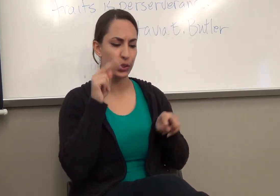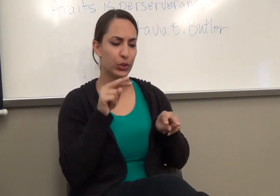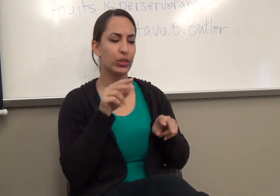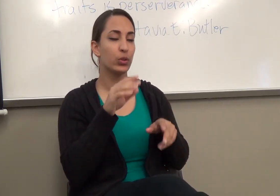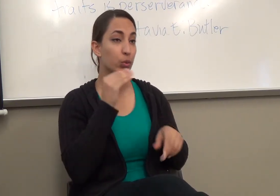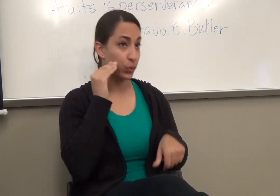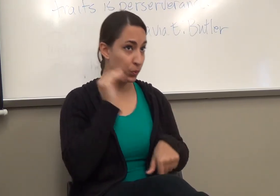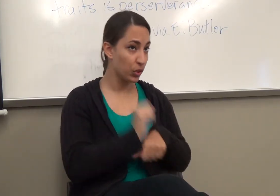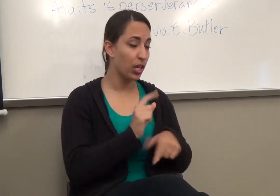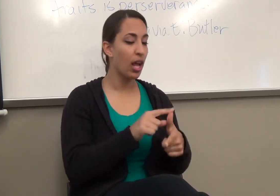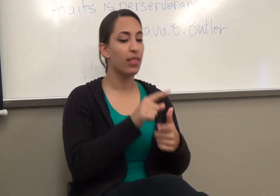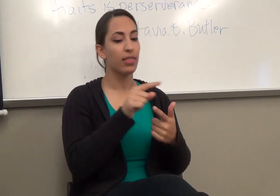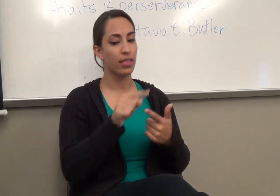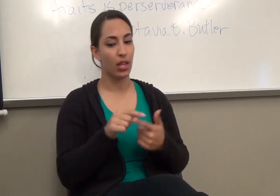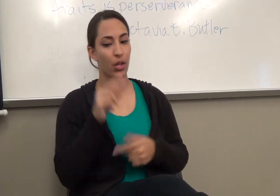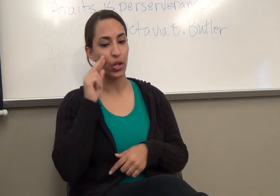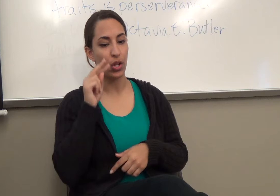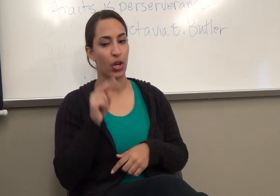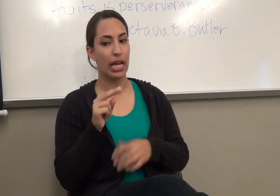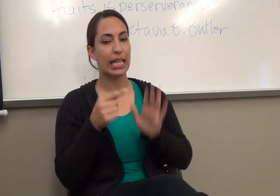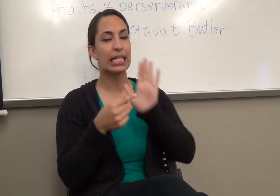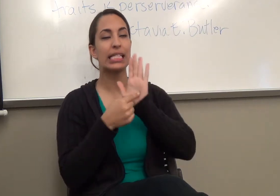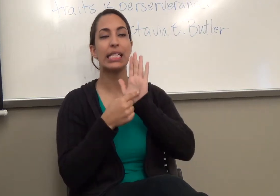at the example essay you're